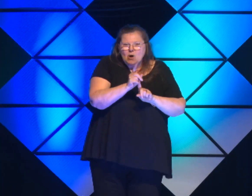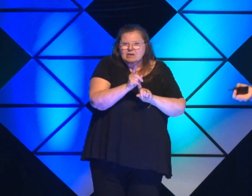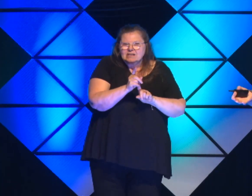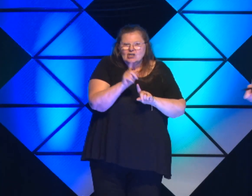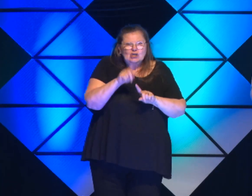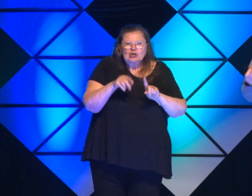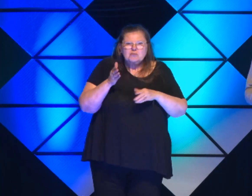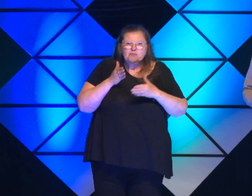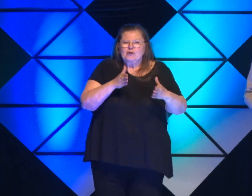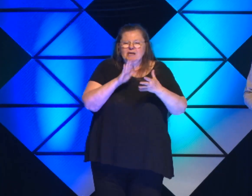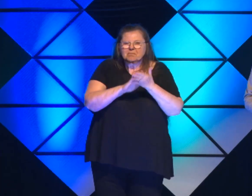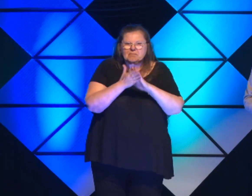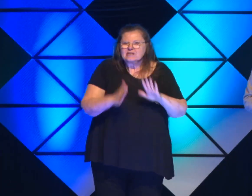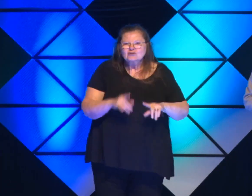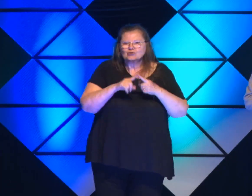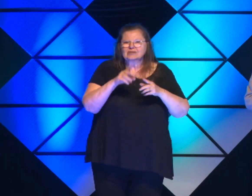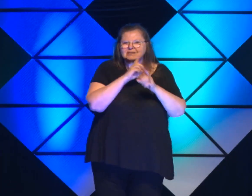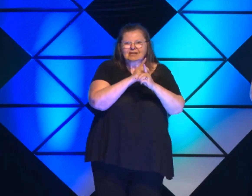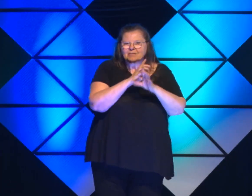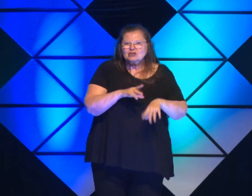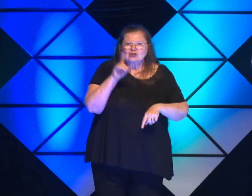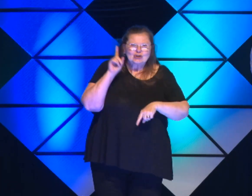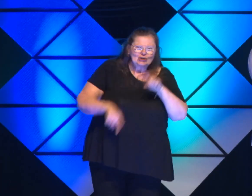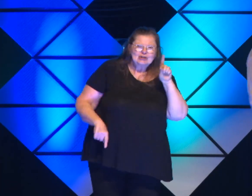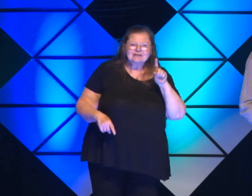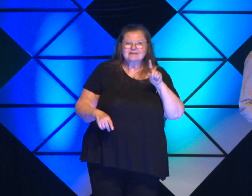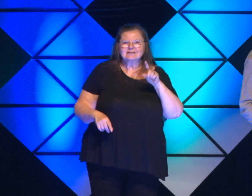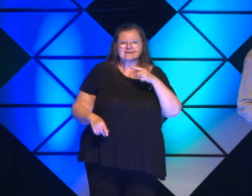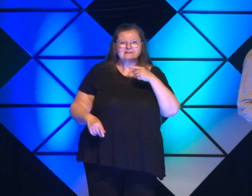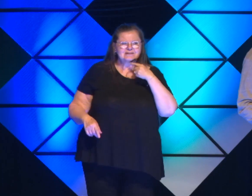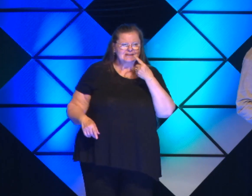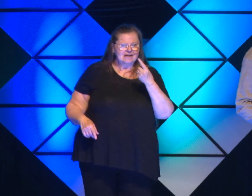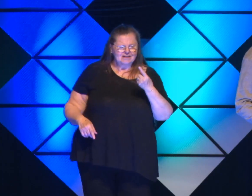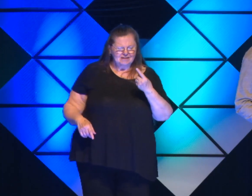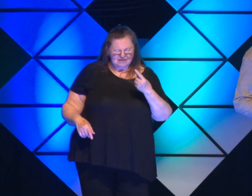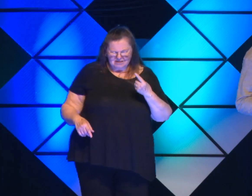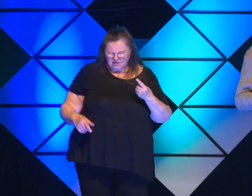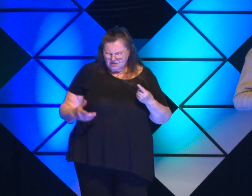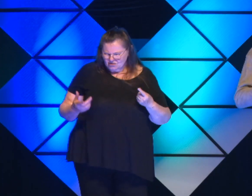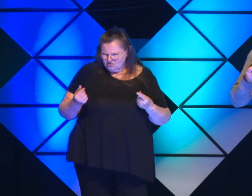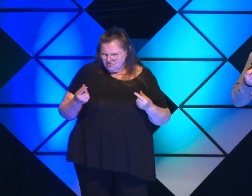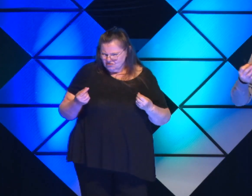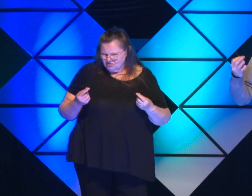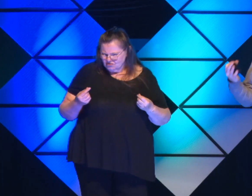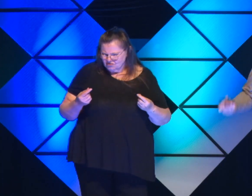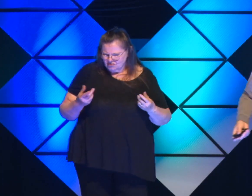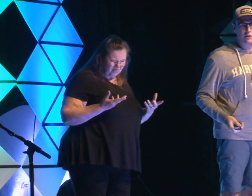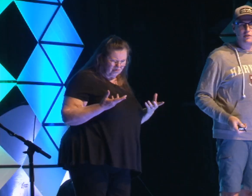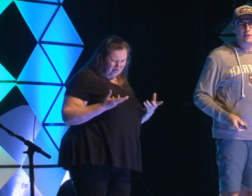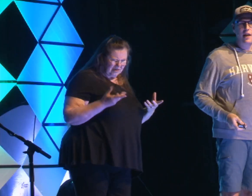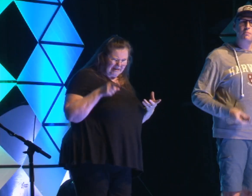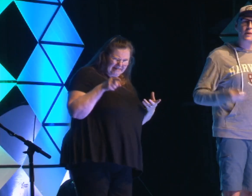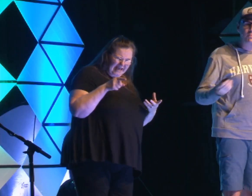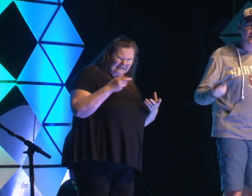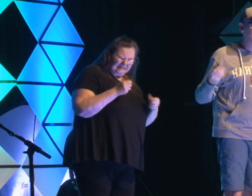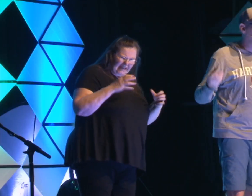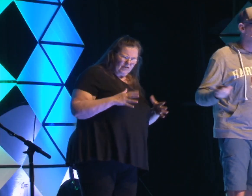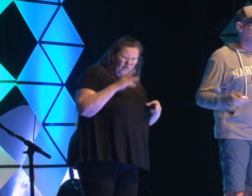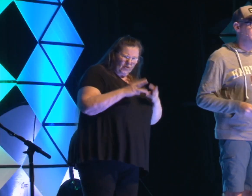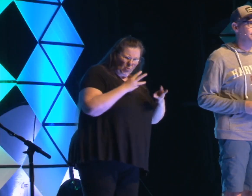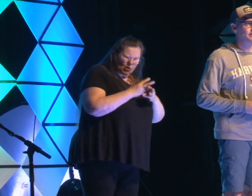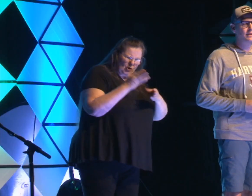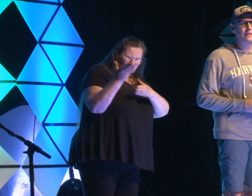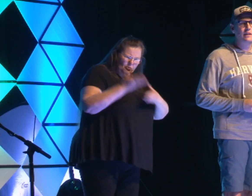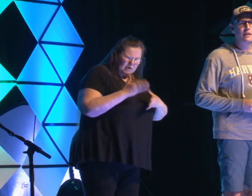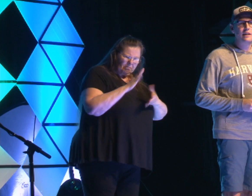bring inner peace to his disciples, who couldn't save himself, yet would be the Savior of the world and bring peace on